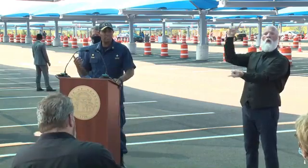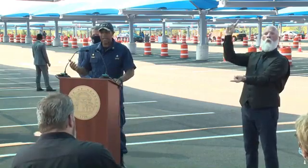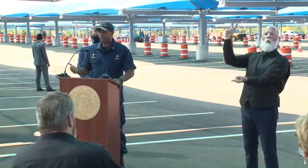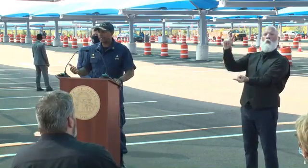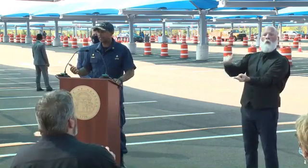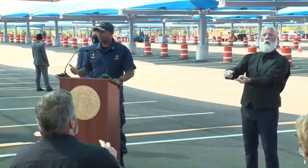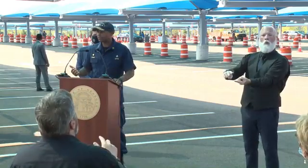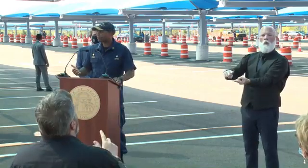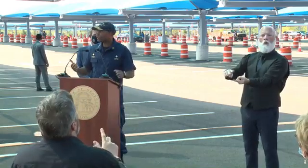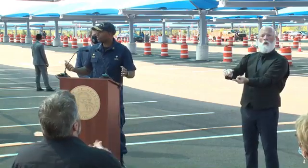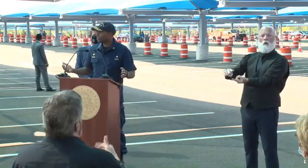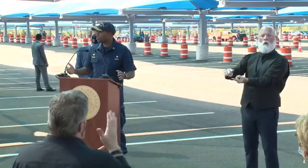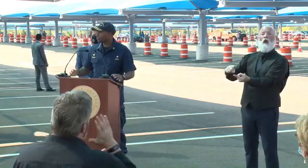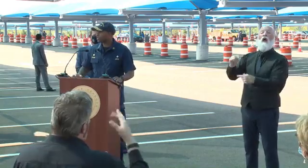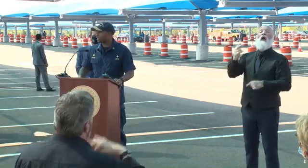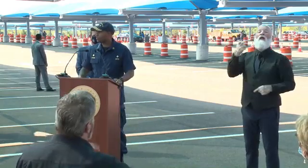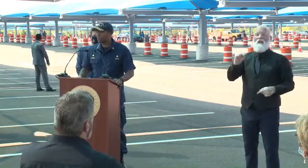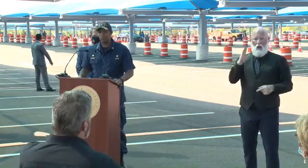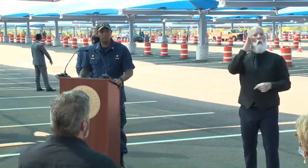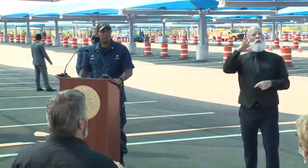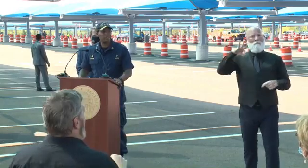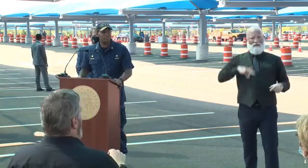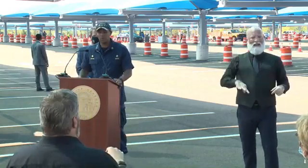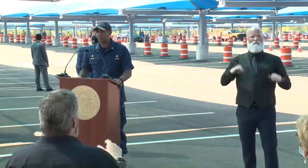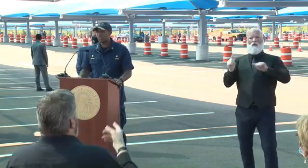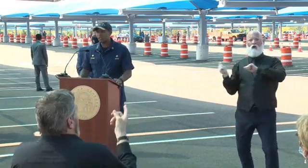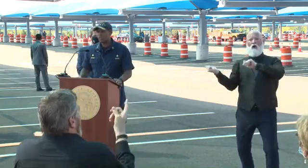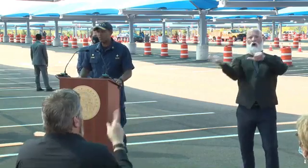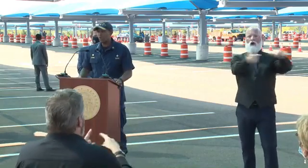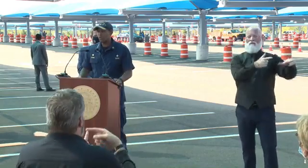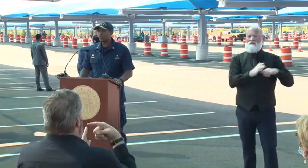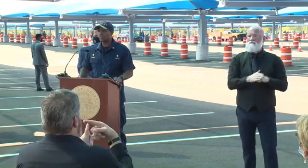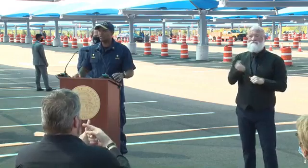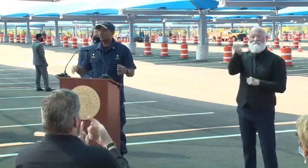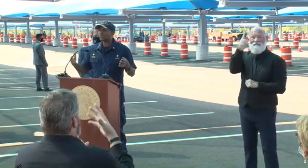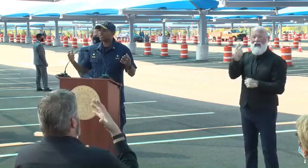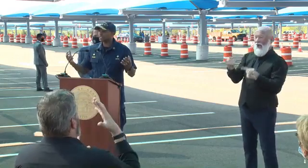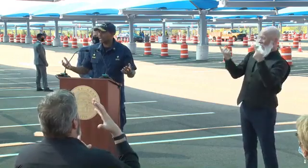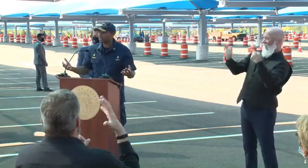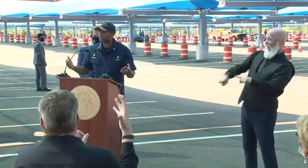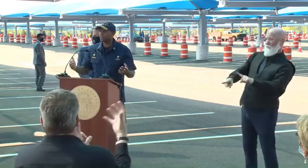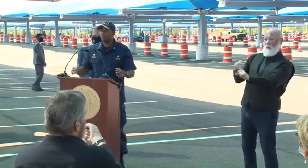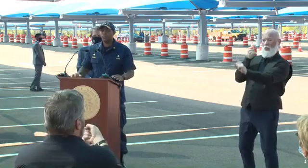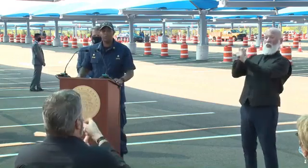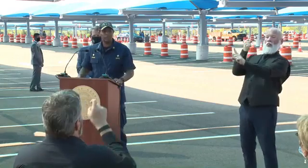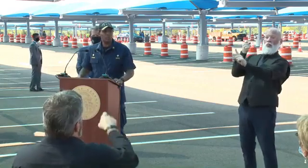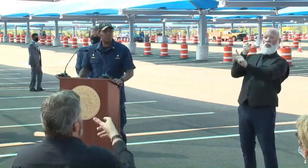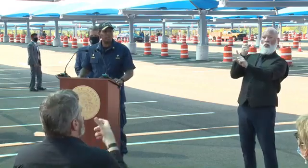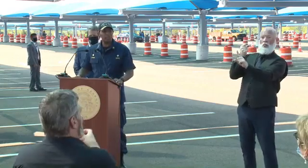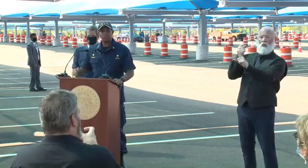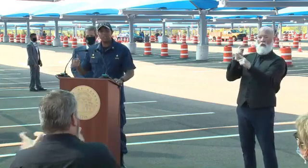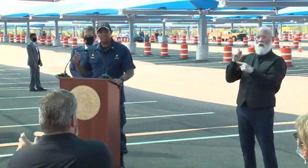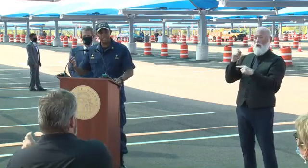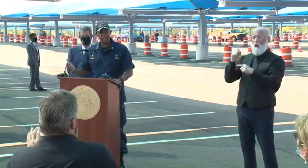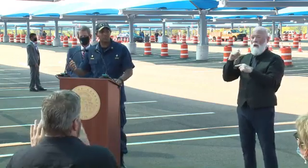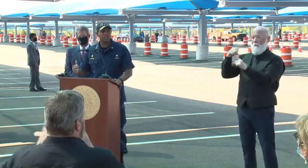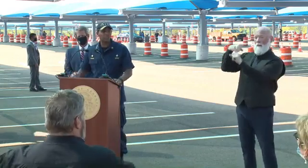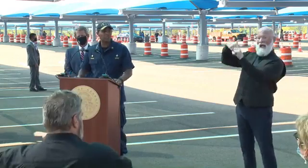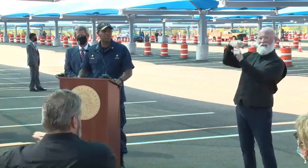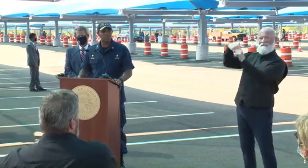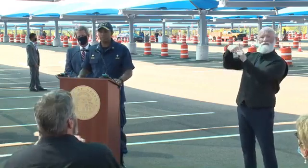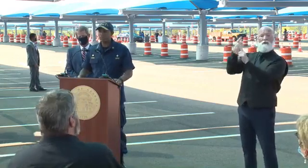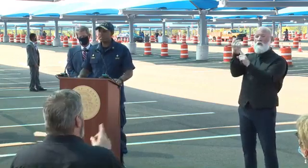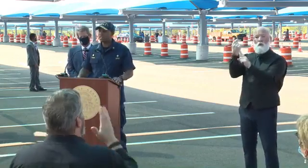catch them. We need to isolate them. We need to quarantine people who've been exposed. But we will see more success with reopening and more